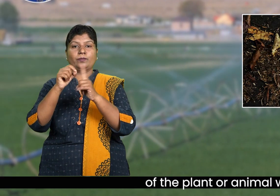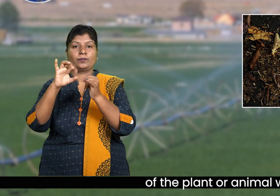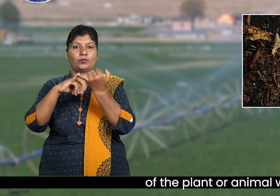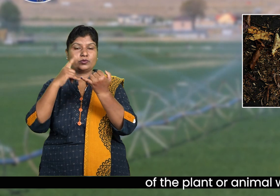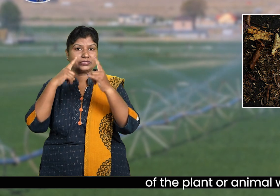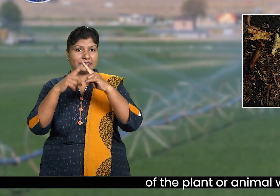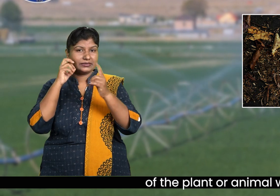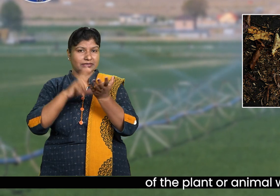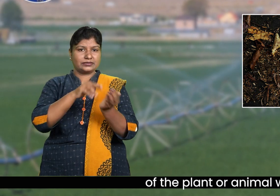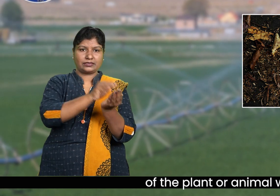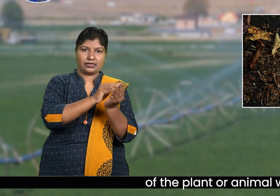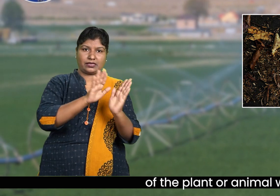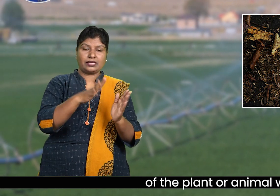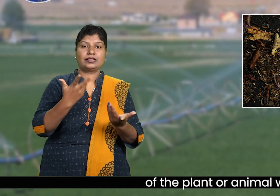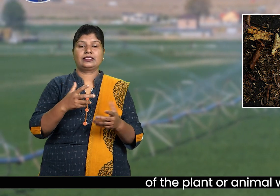wastes.